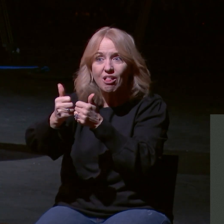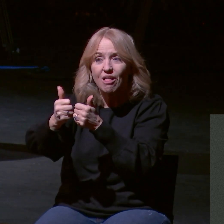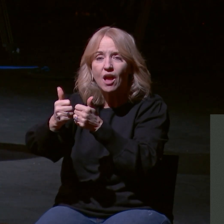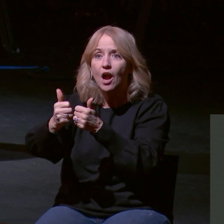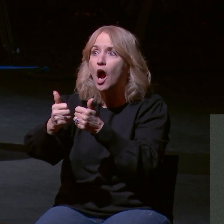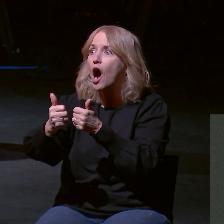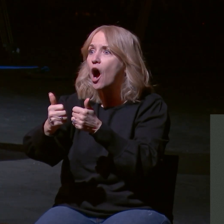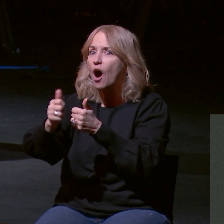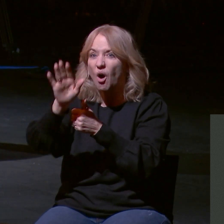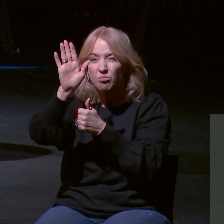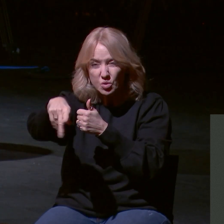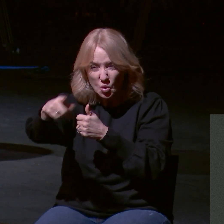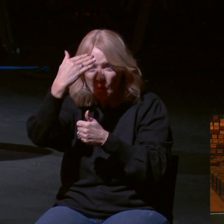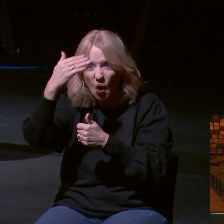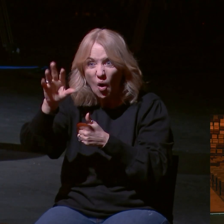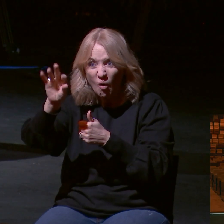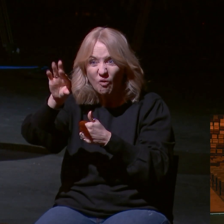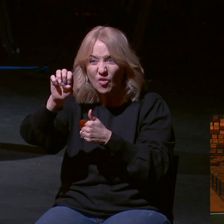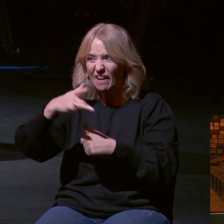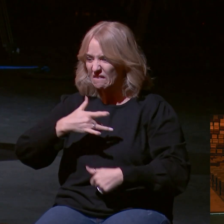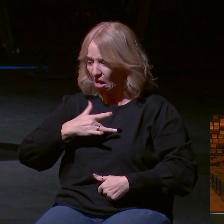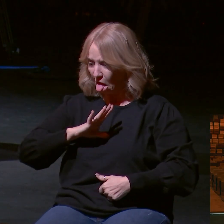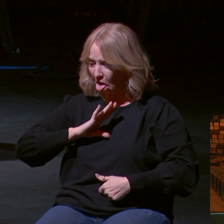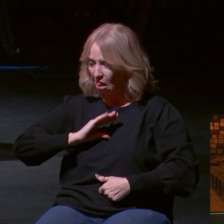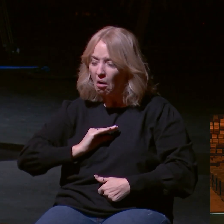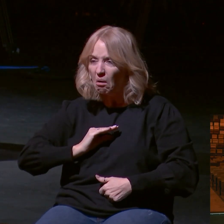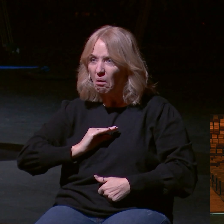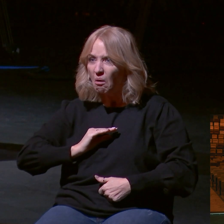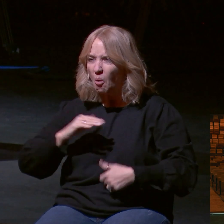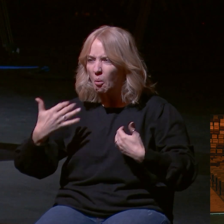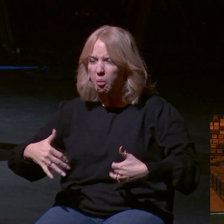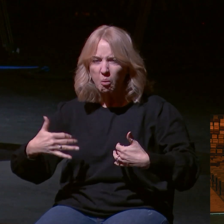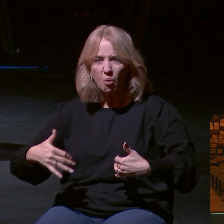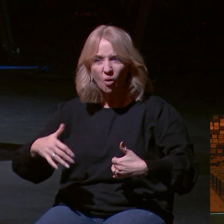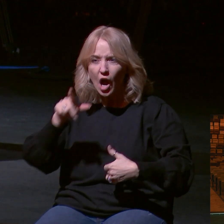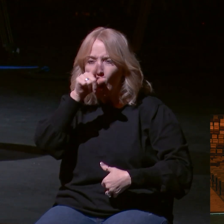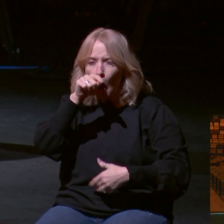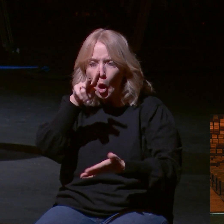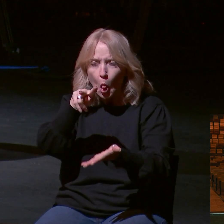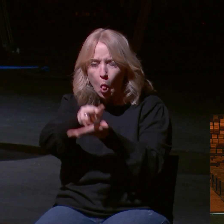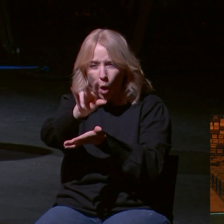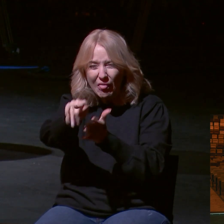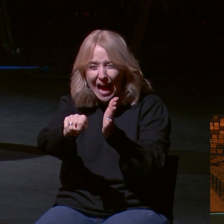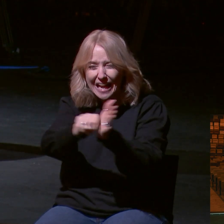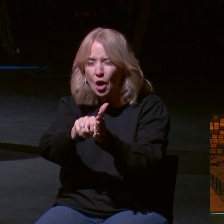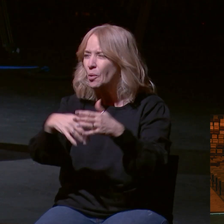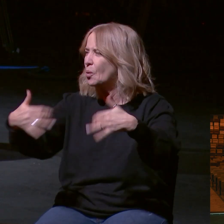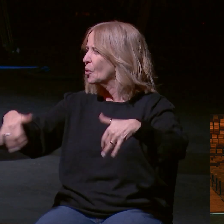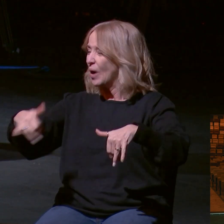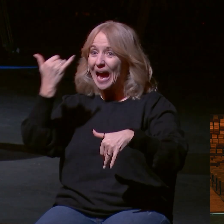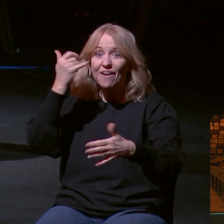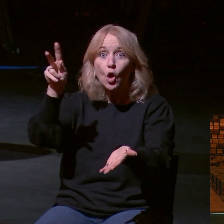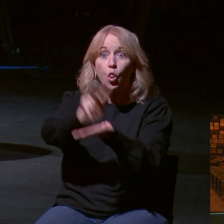crawl into a hole never to be seen again. The Cardinals were losing. And if they would go on to lose this game, they'd lose the World